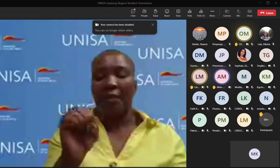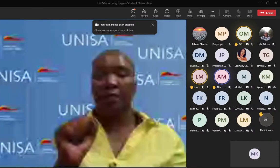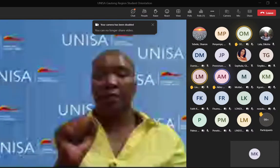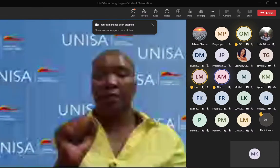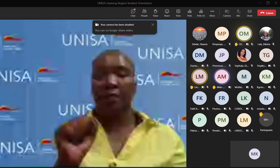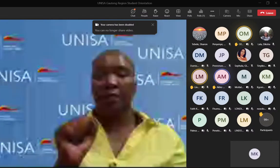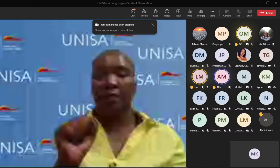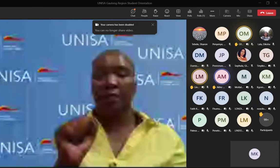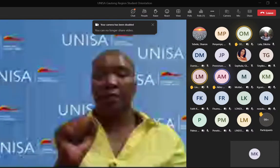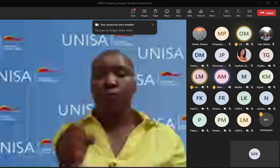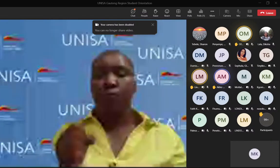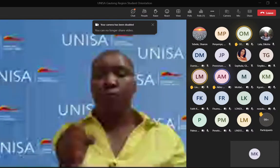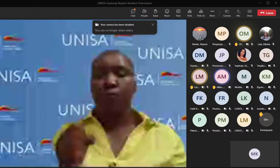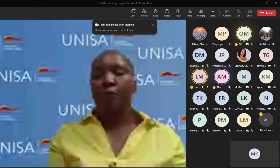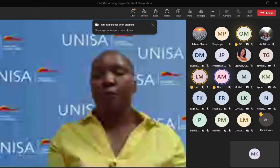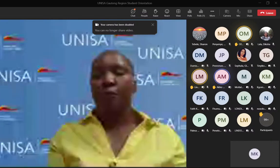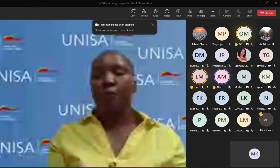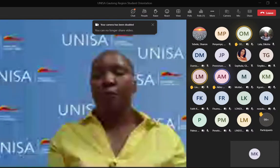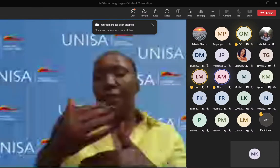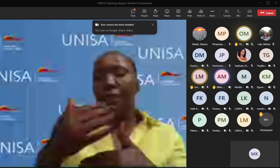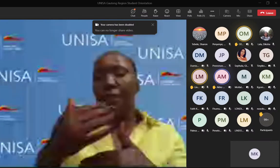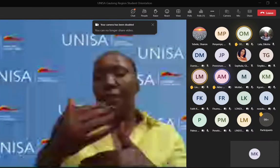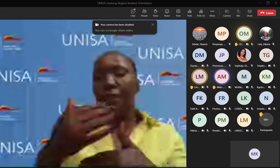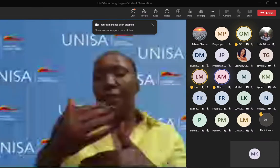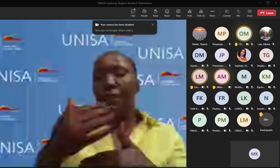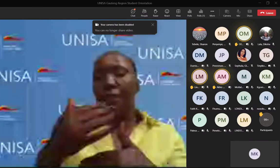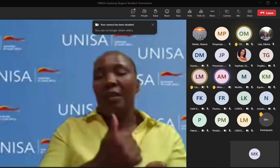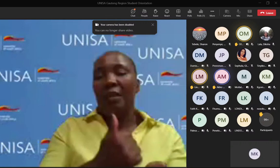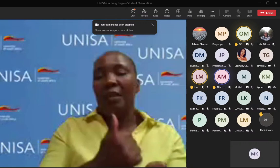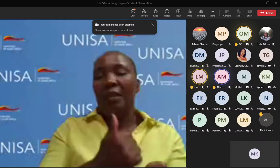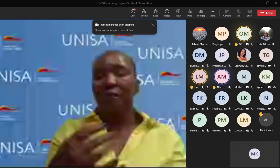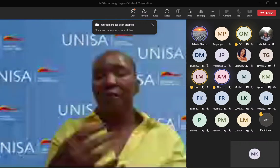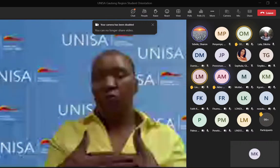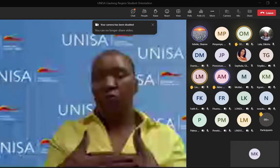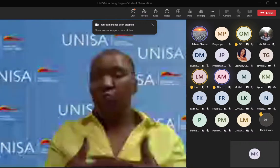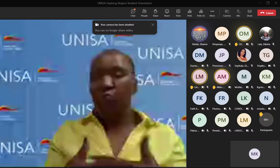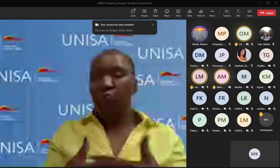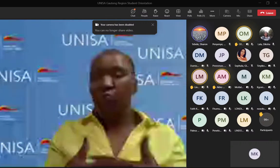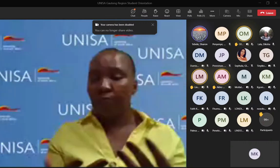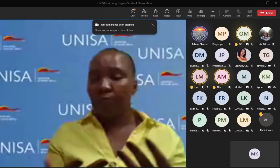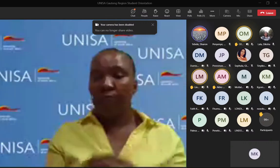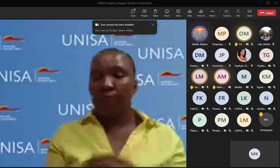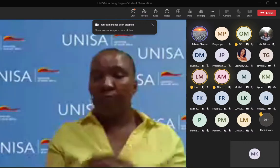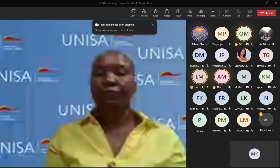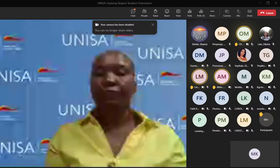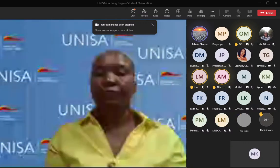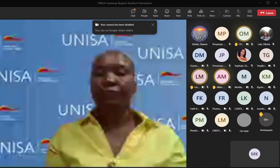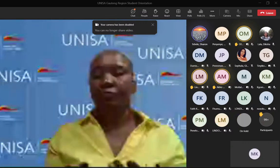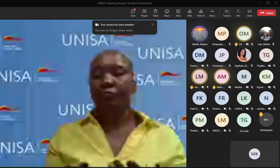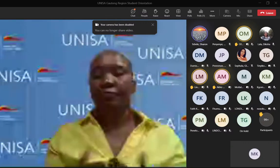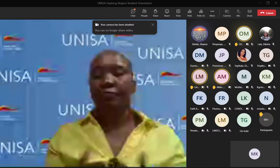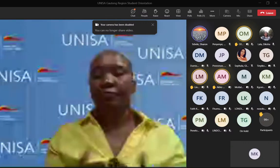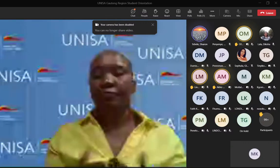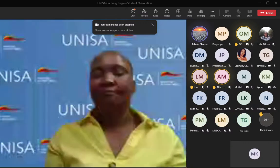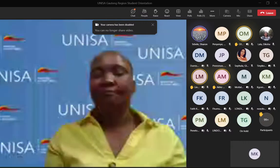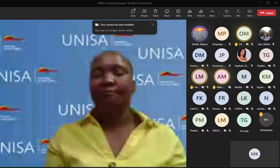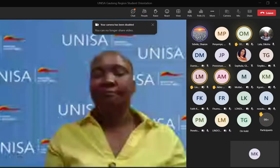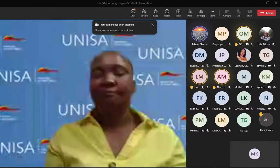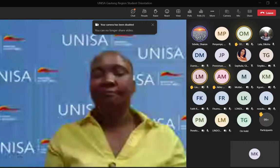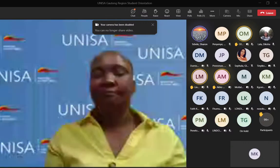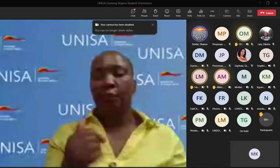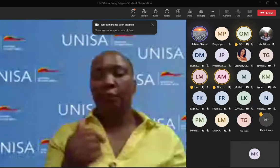application even though they are closed thank you all right Miss paying you can assist with that